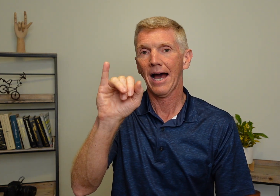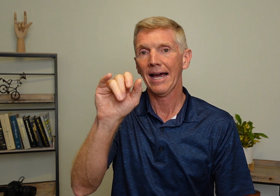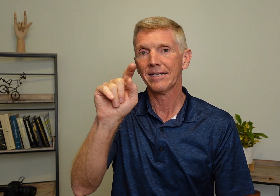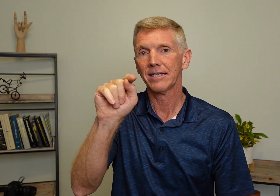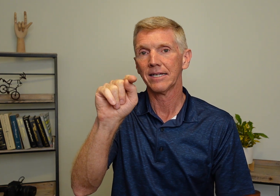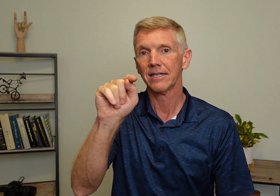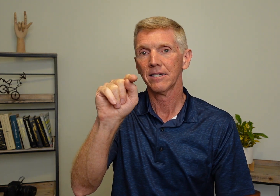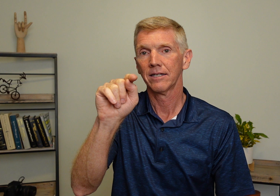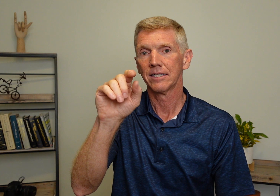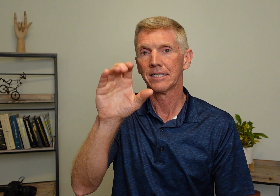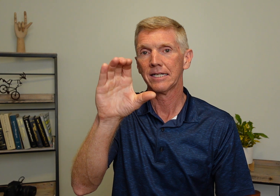B-I-T-C-O-I-N,